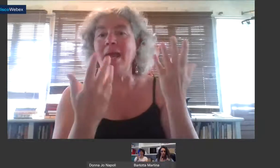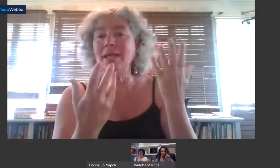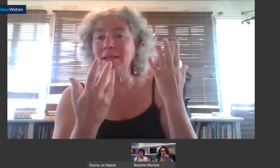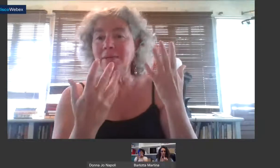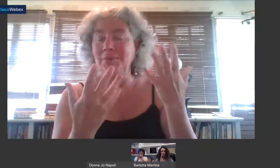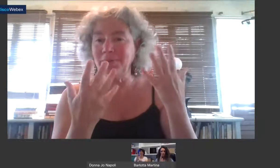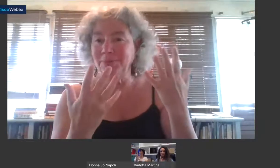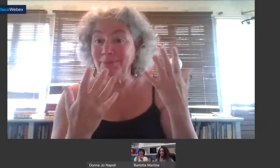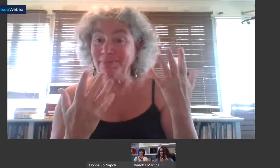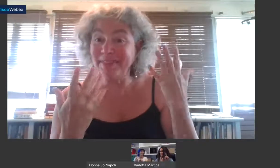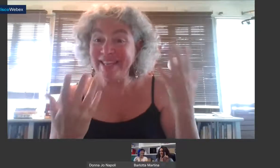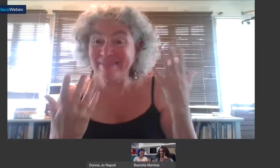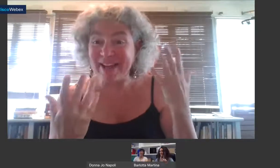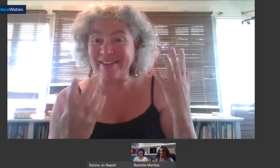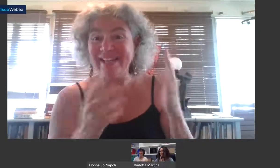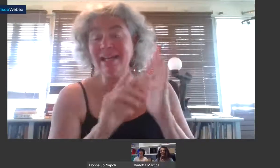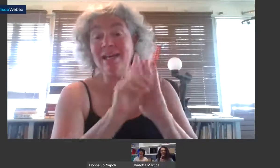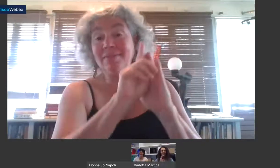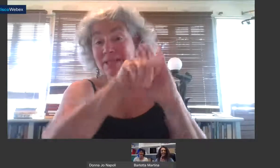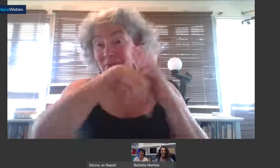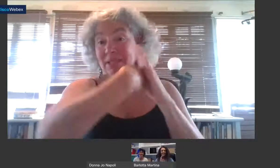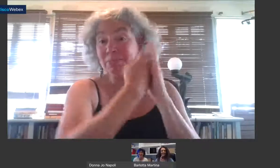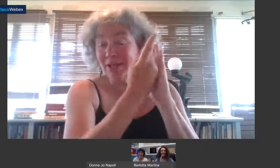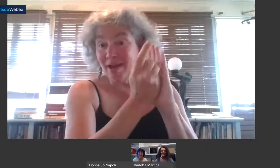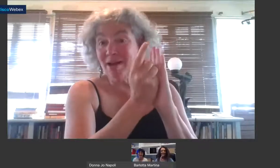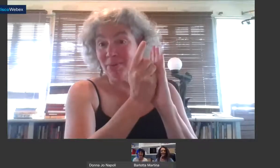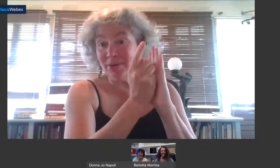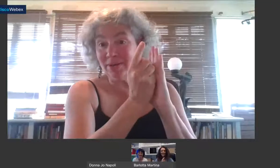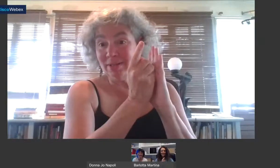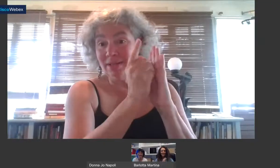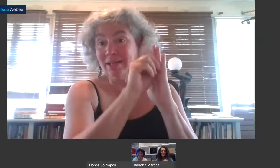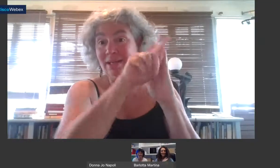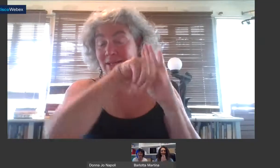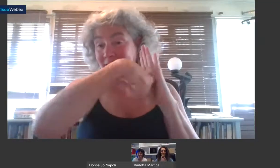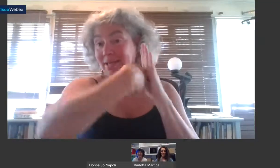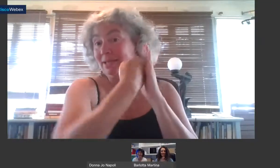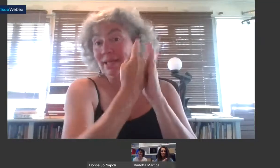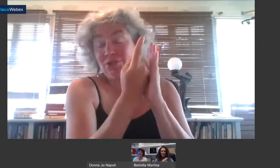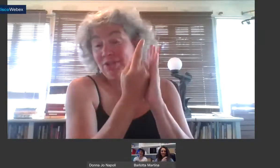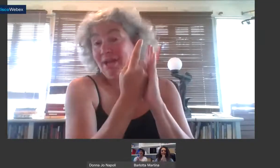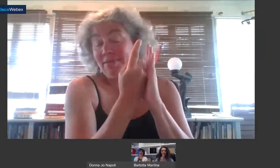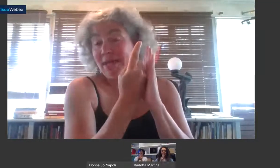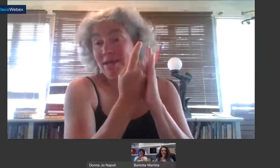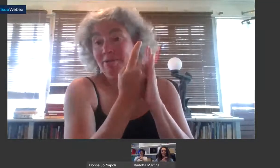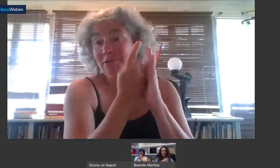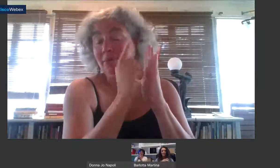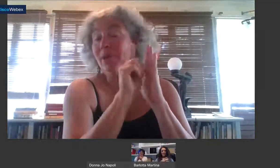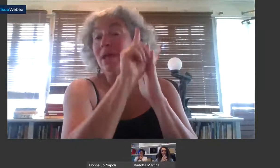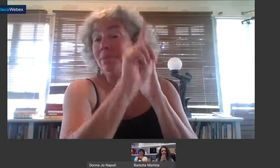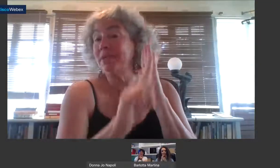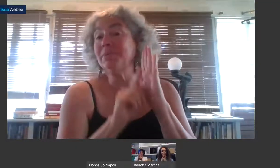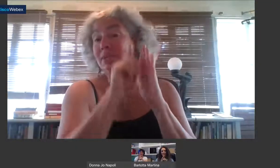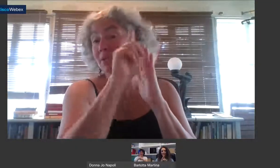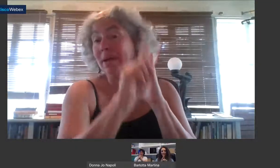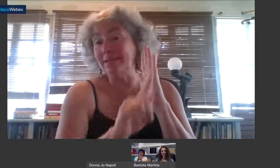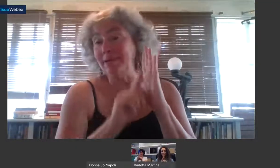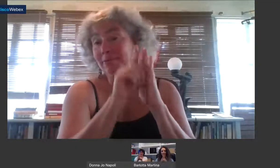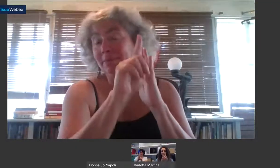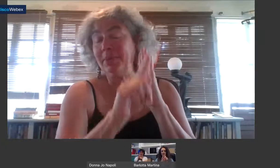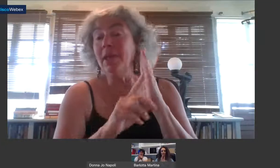And if you think about it, this one's pretty awkward. It's just not that comfortable. This one's quite comfortable.